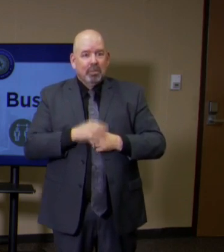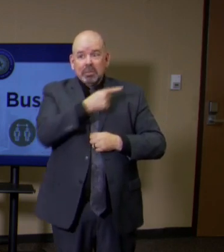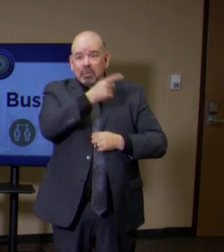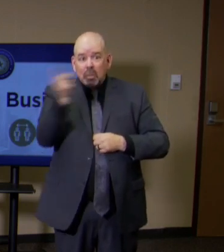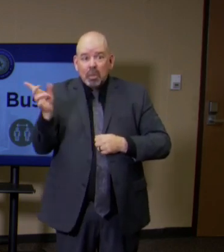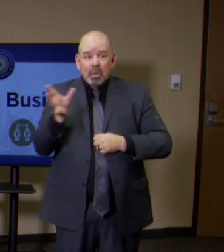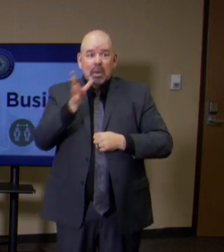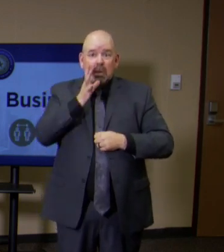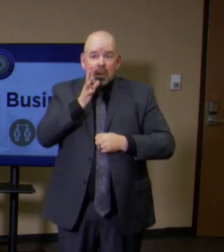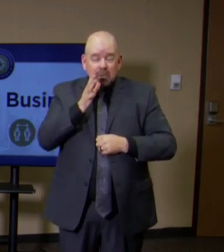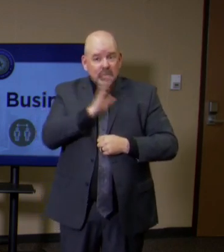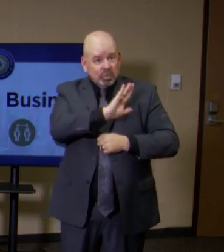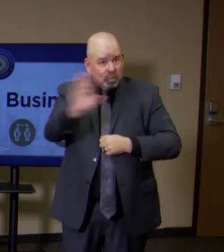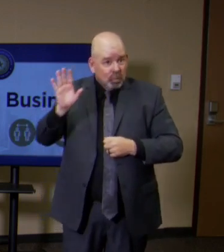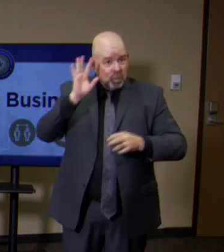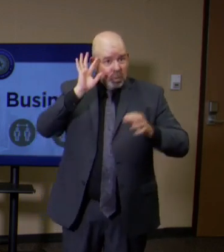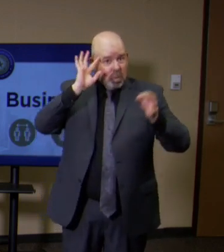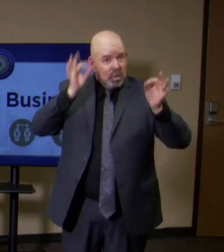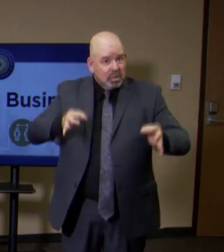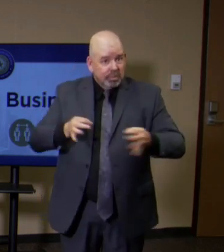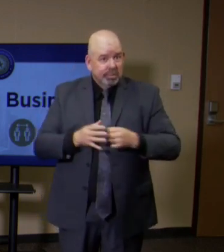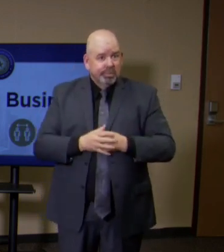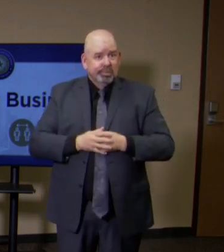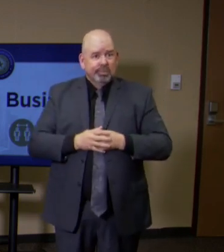download from